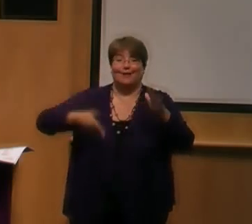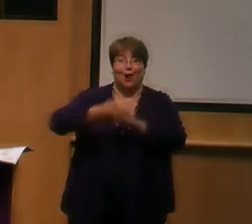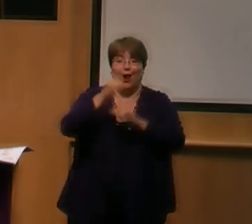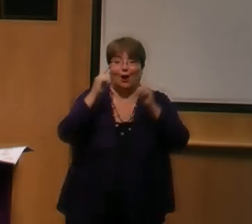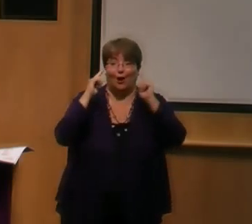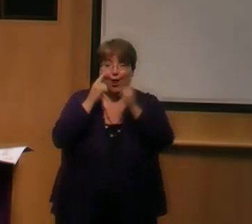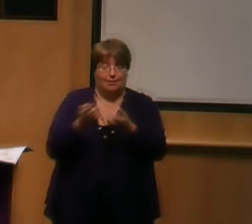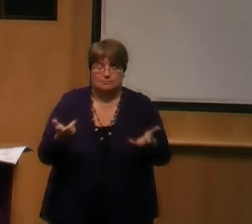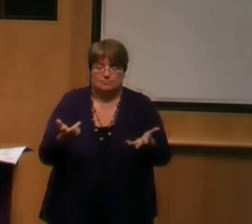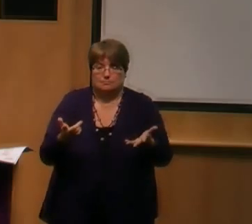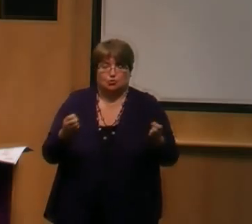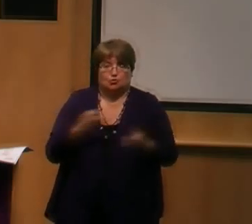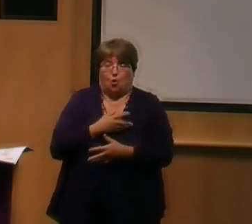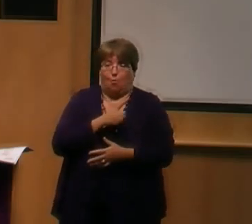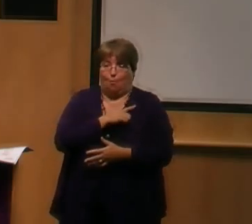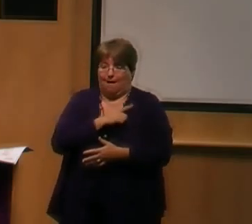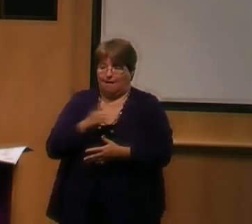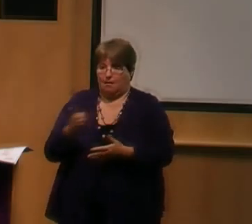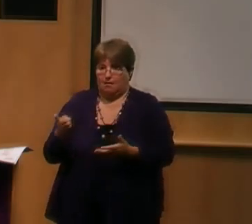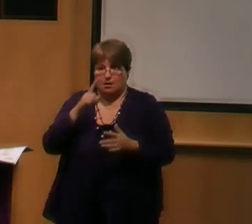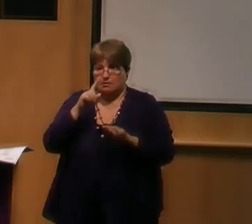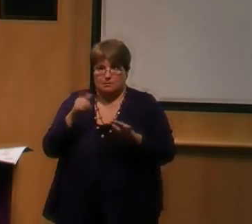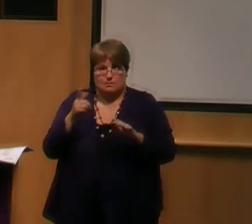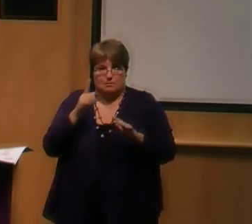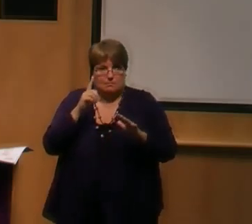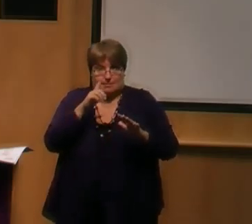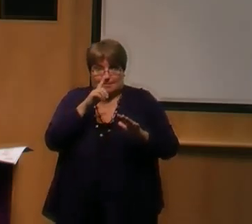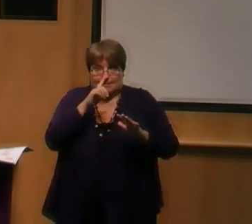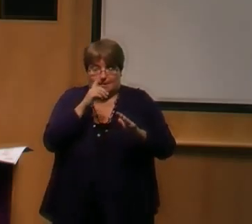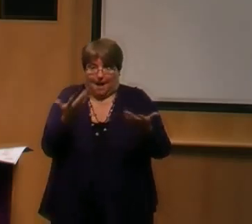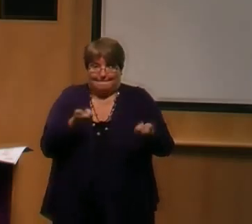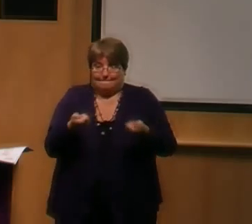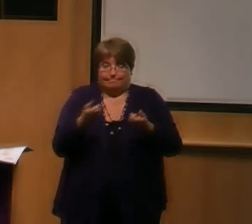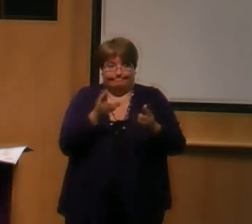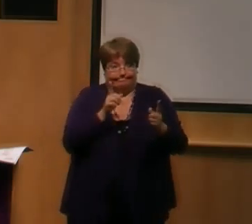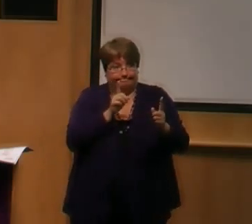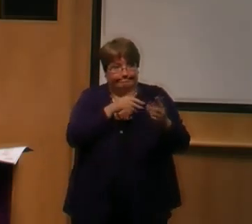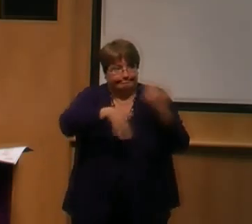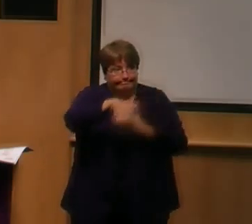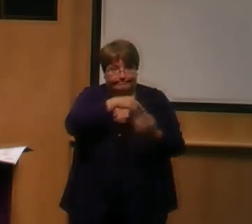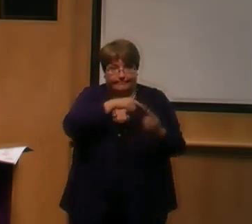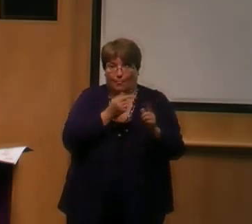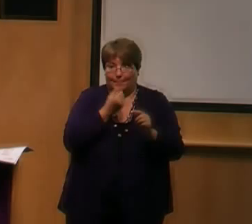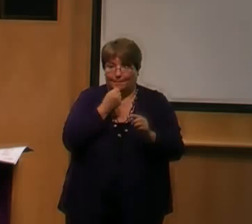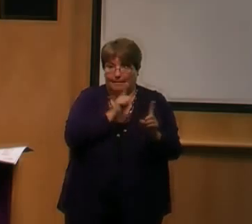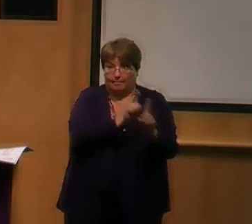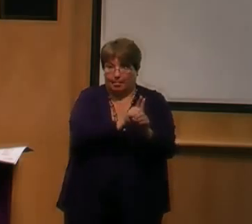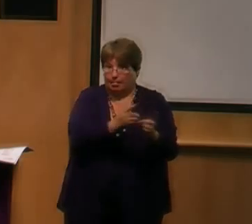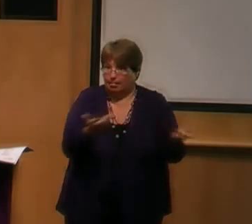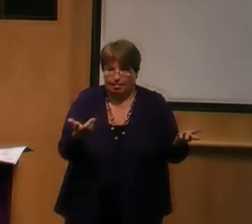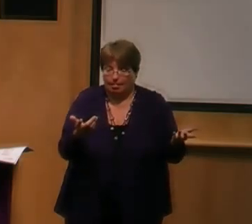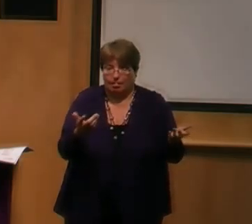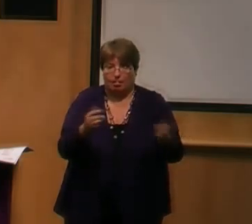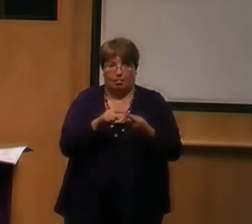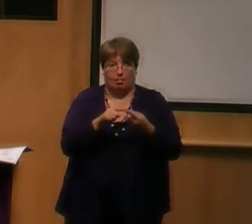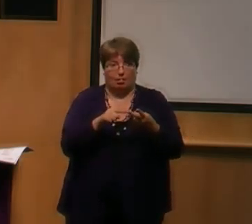go to college, but it was a massive culture shock. They had been in school for 5 years, and we were in education establishment in